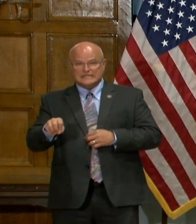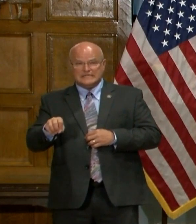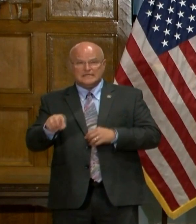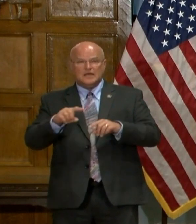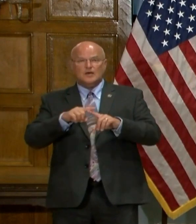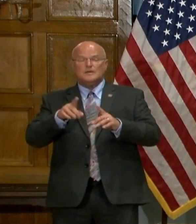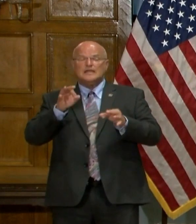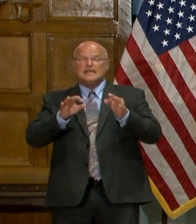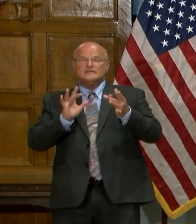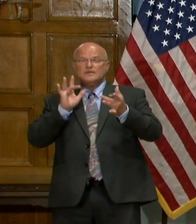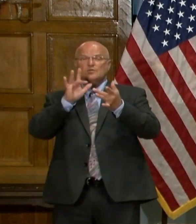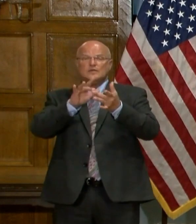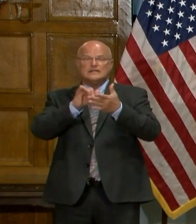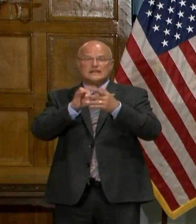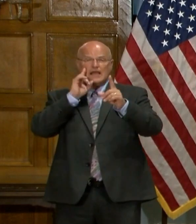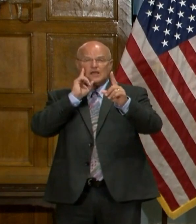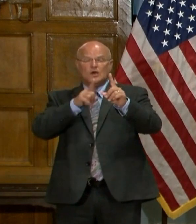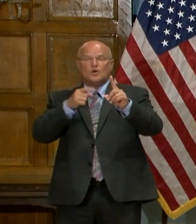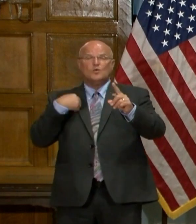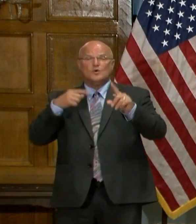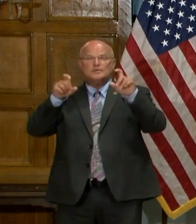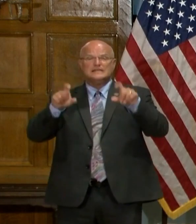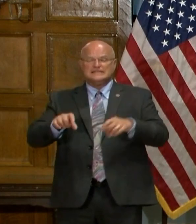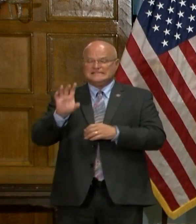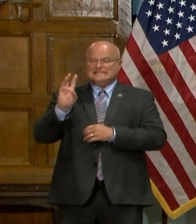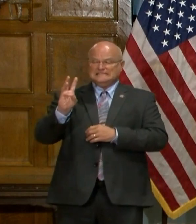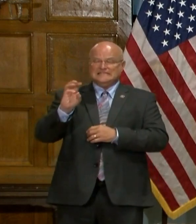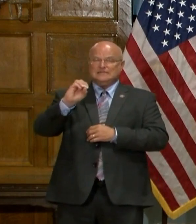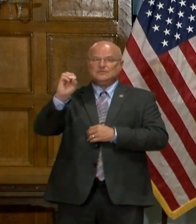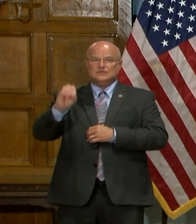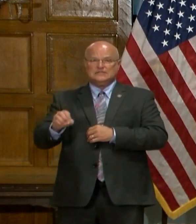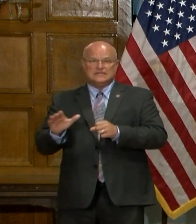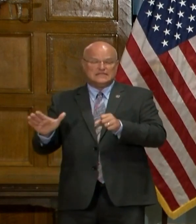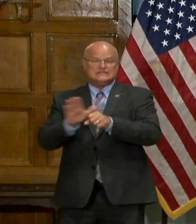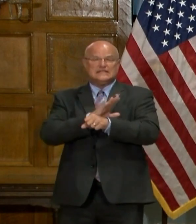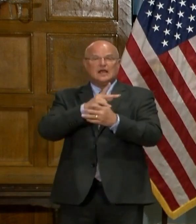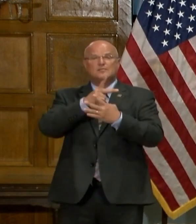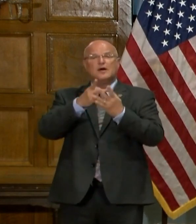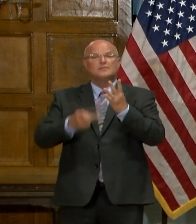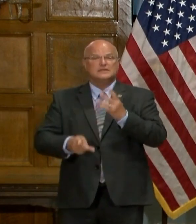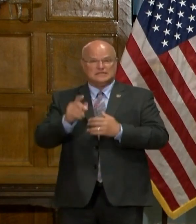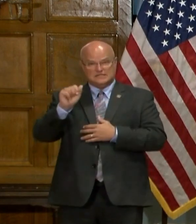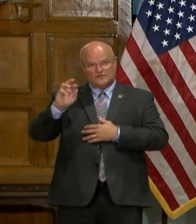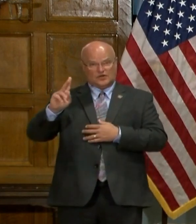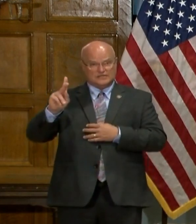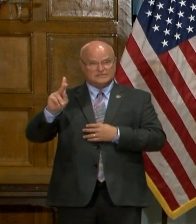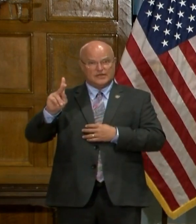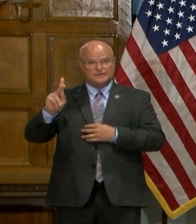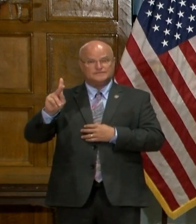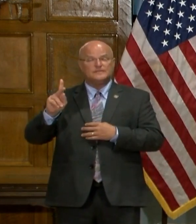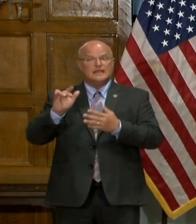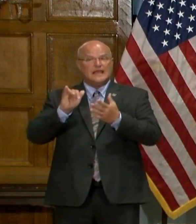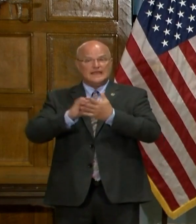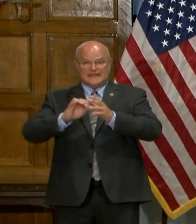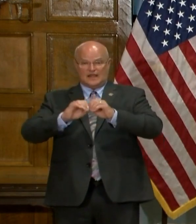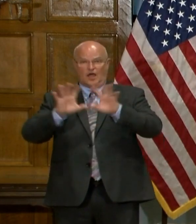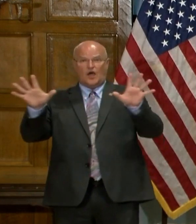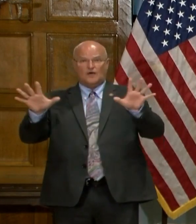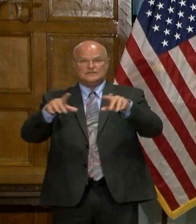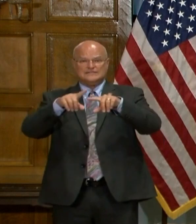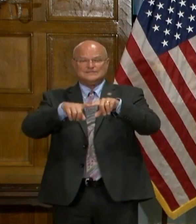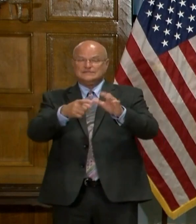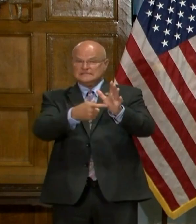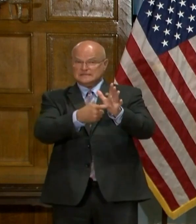population, but if we reach that goal, we will be testing 6% of the population in Arkansas. That obviously depends